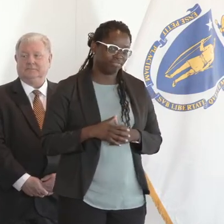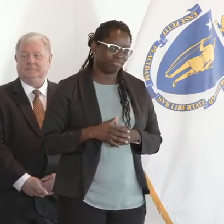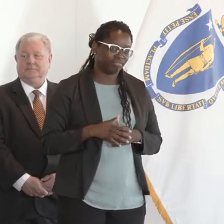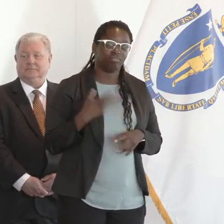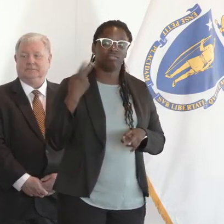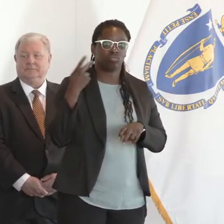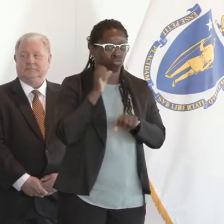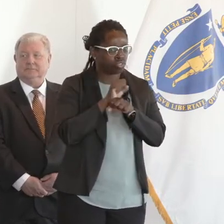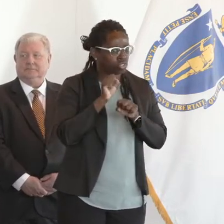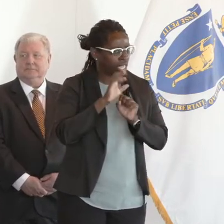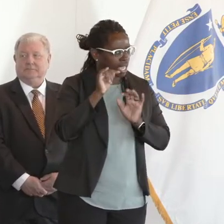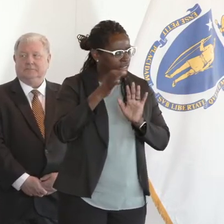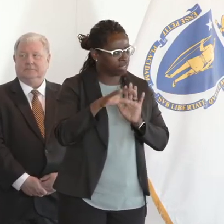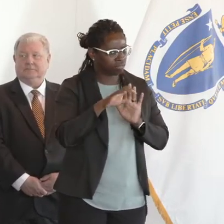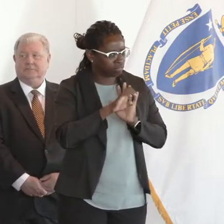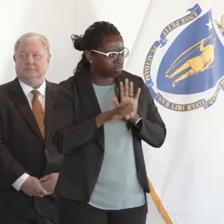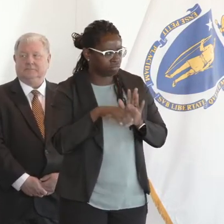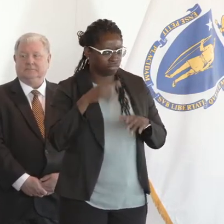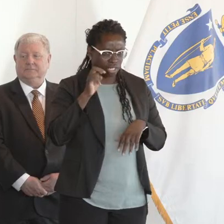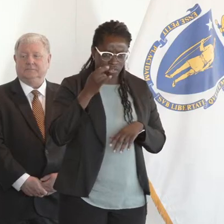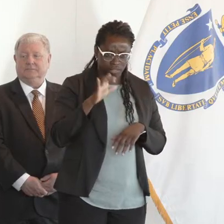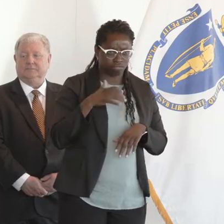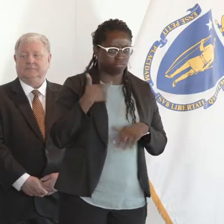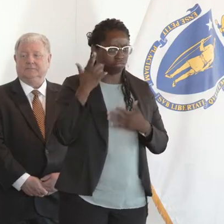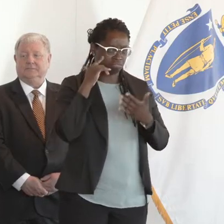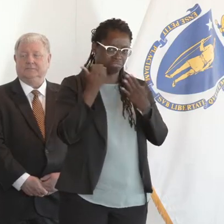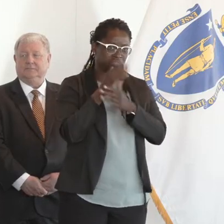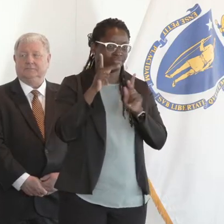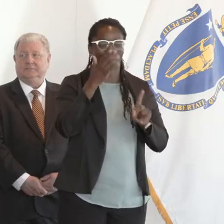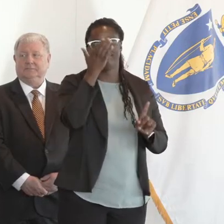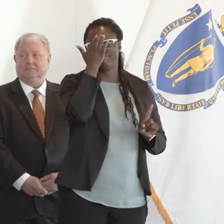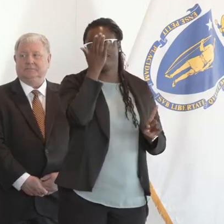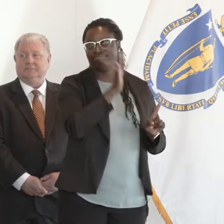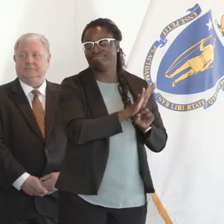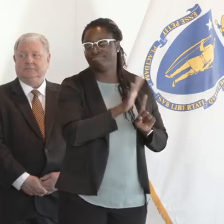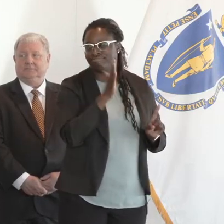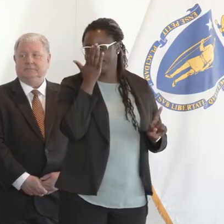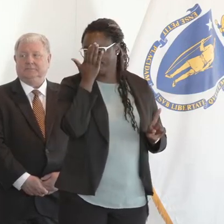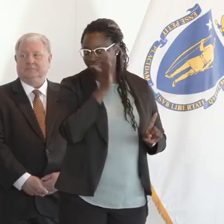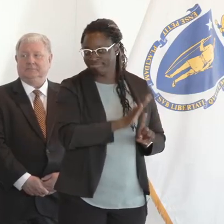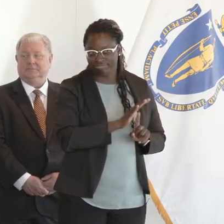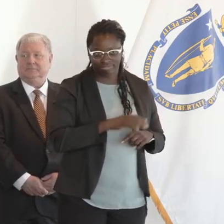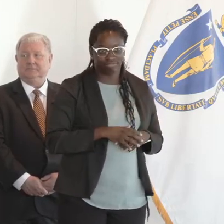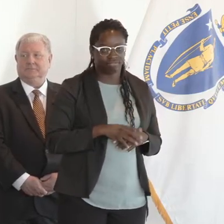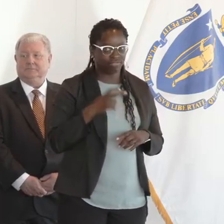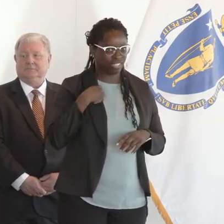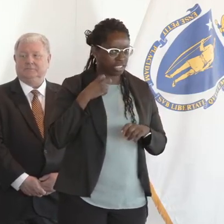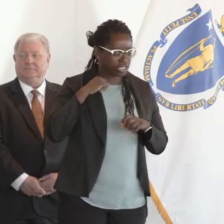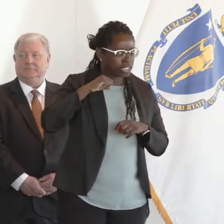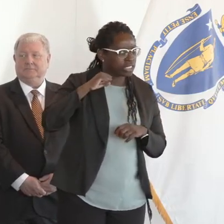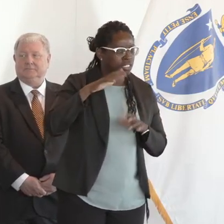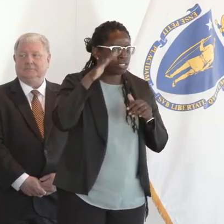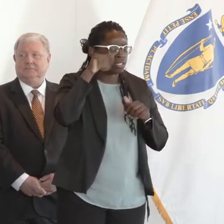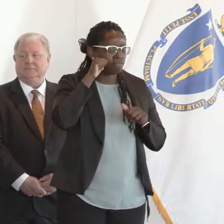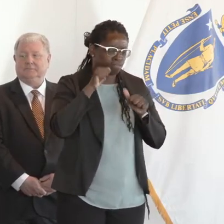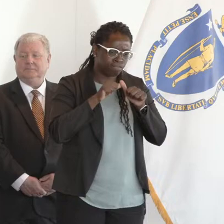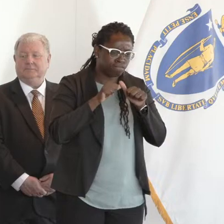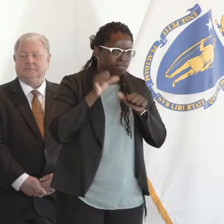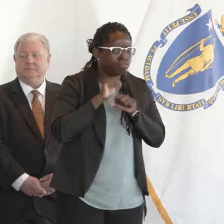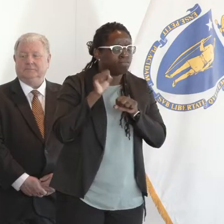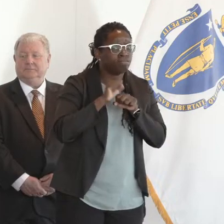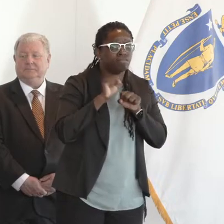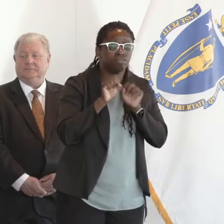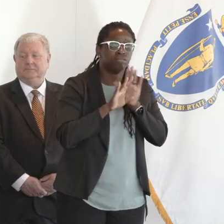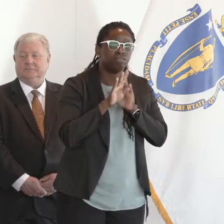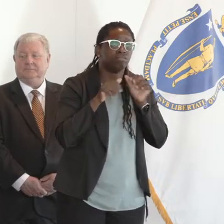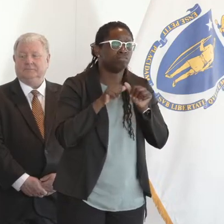Northeast. A never quit, never back downness that comes from generations of surviving and thriving through every harsh element